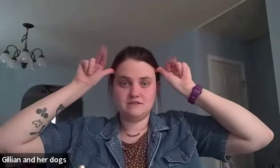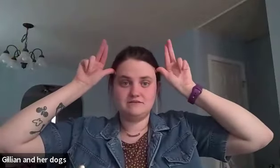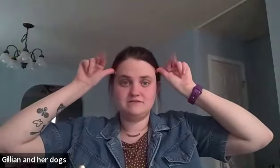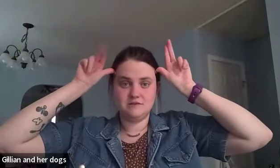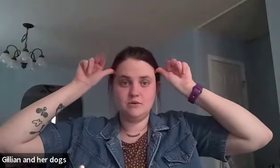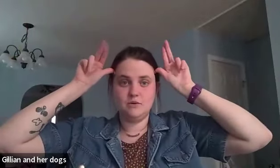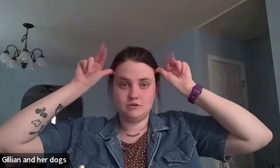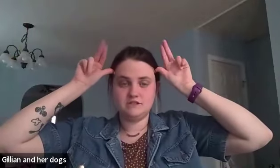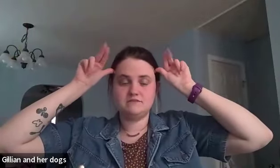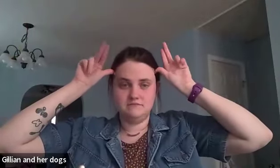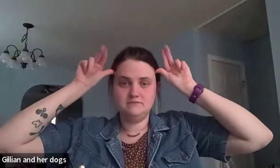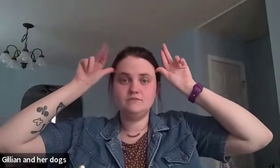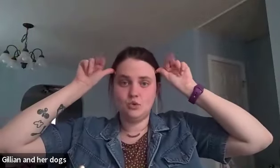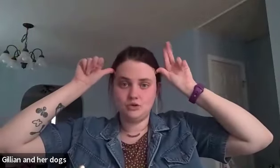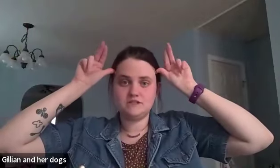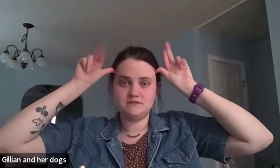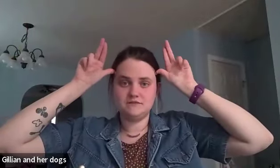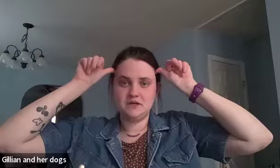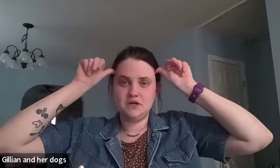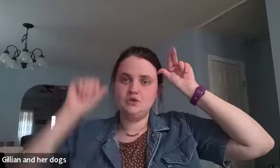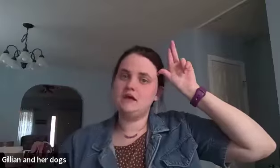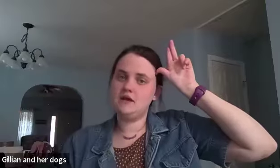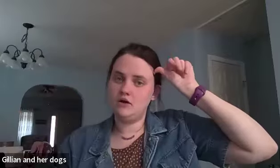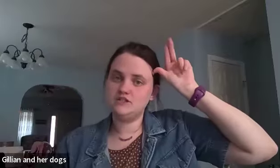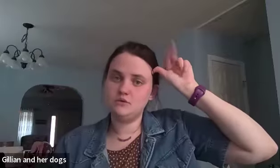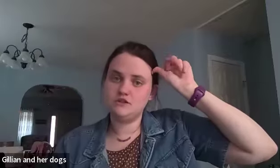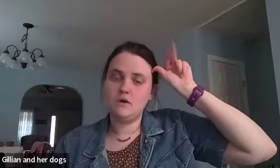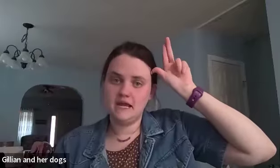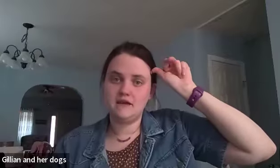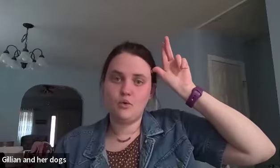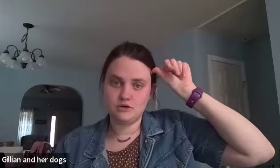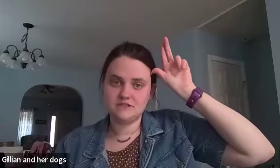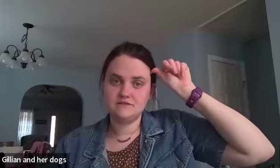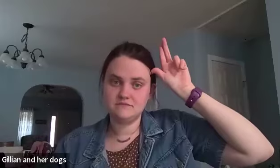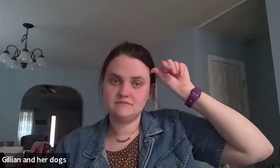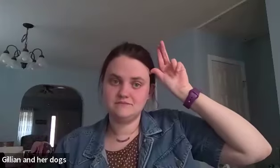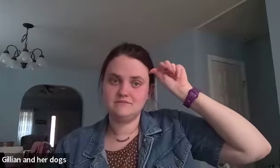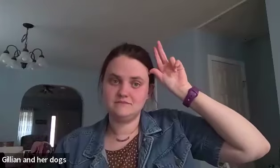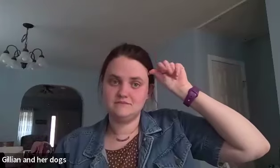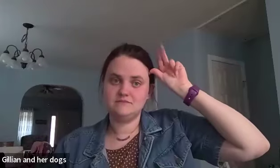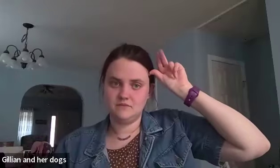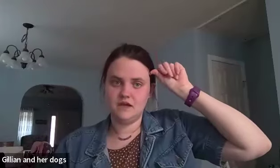Horse, horse, horse. You can also with the one hand horse.